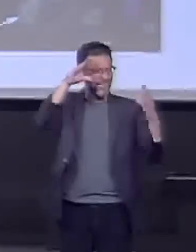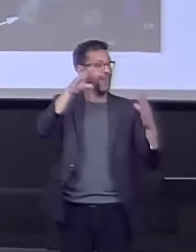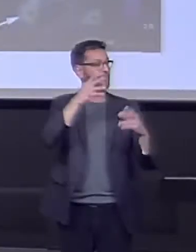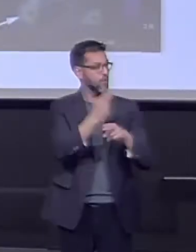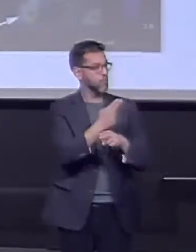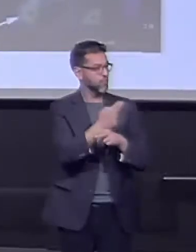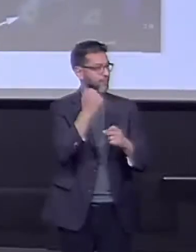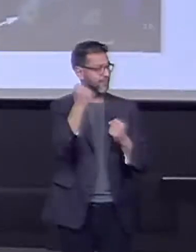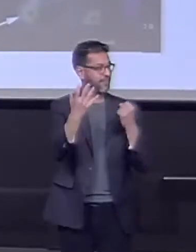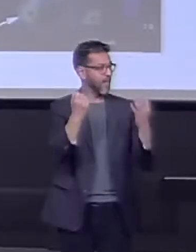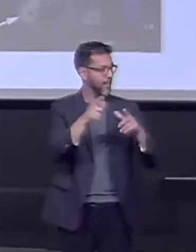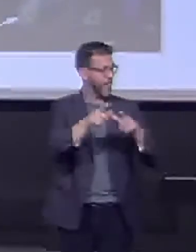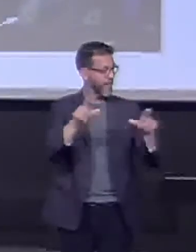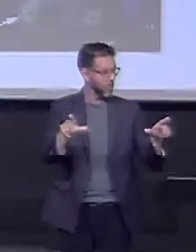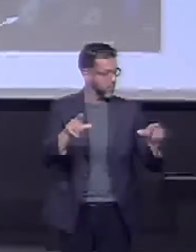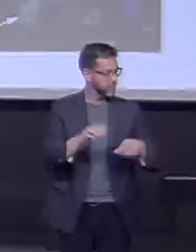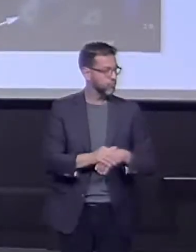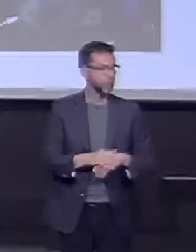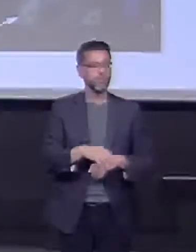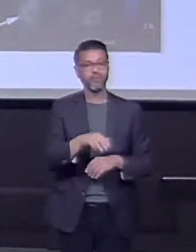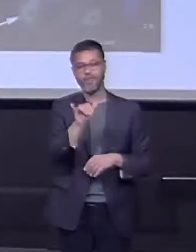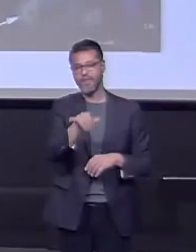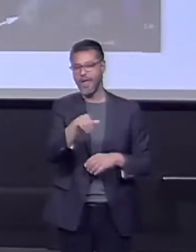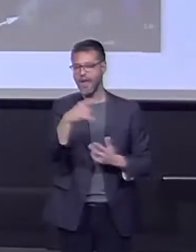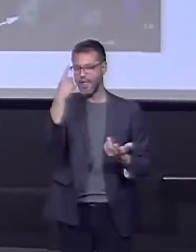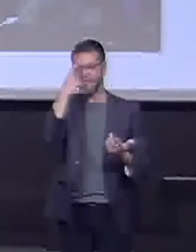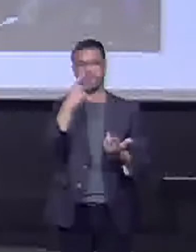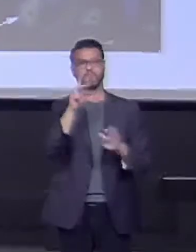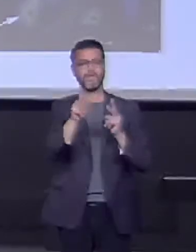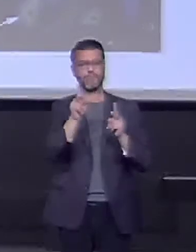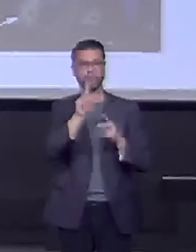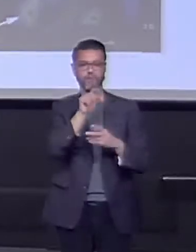languages. So this, I think, was a real eye-opener,